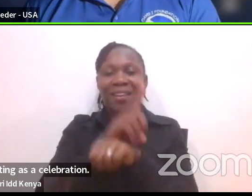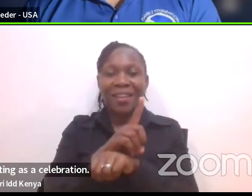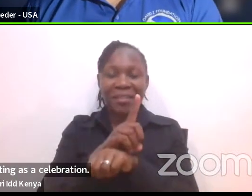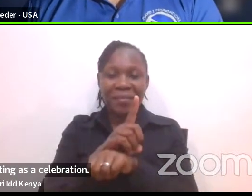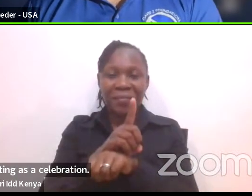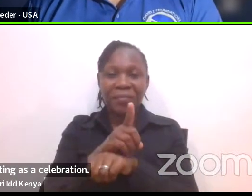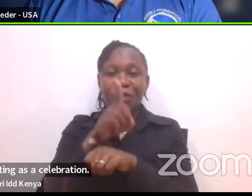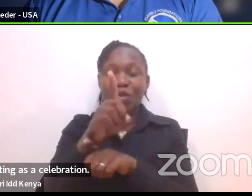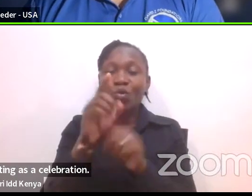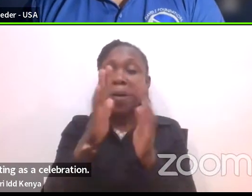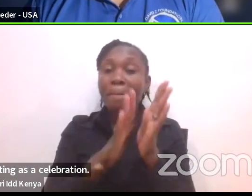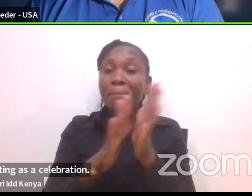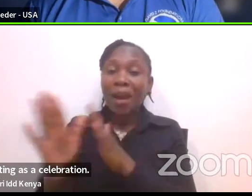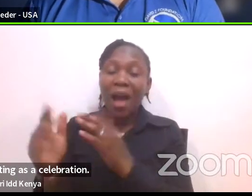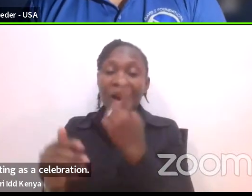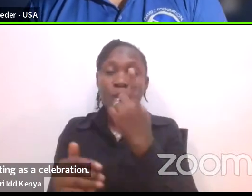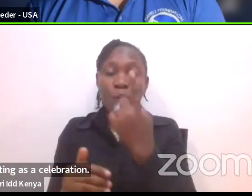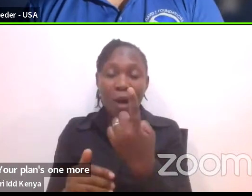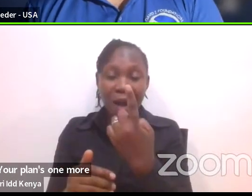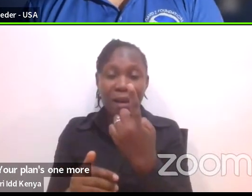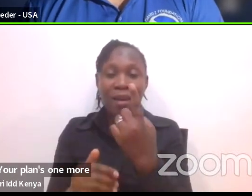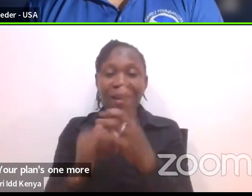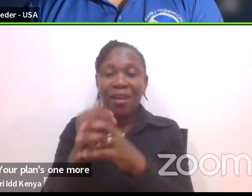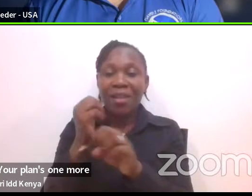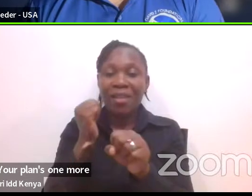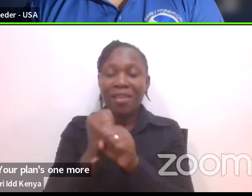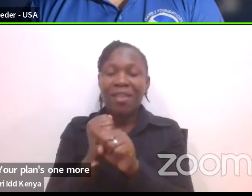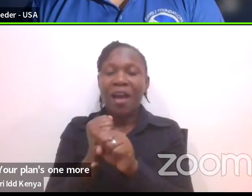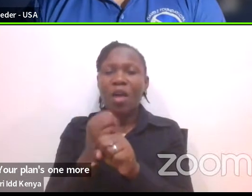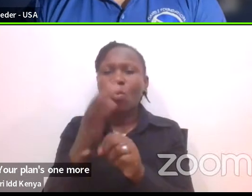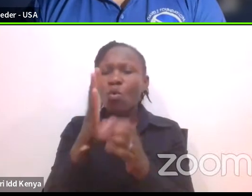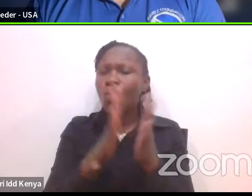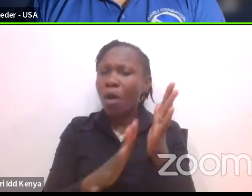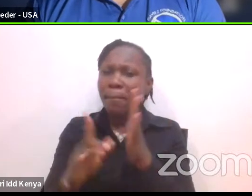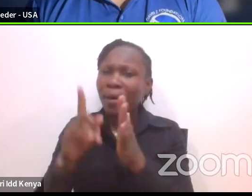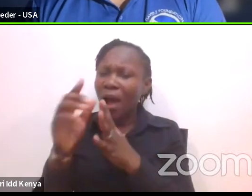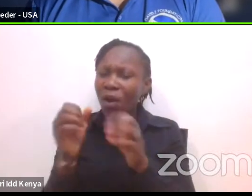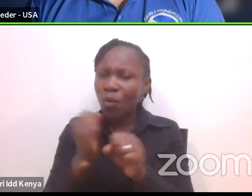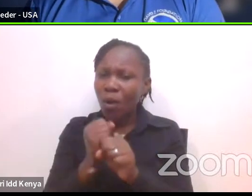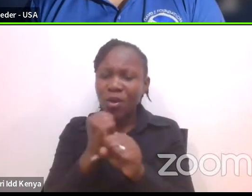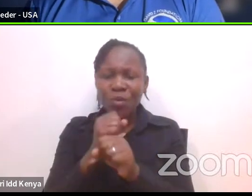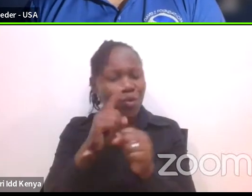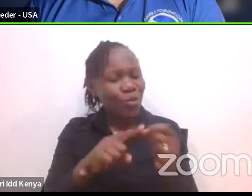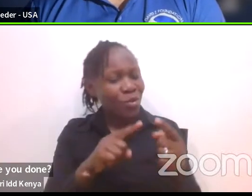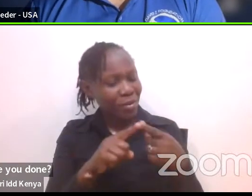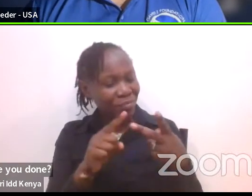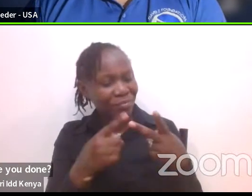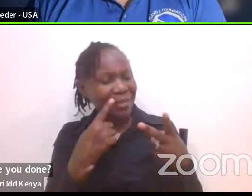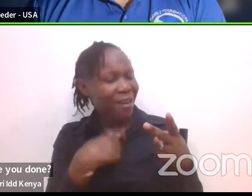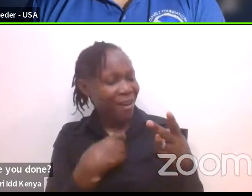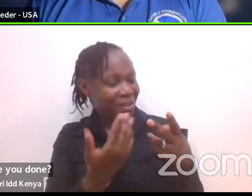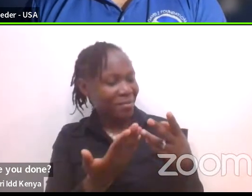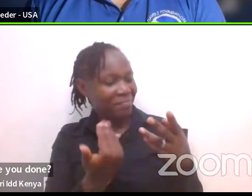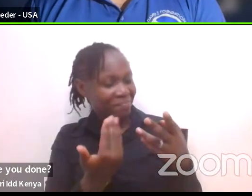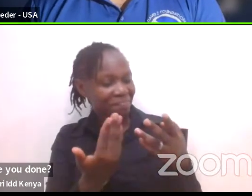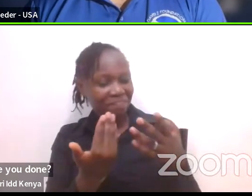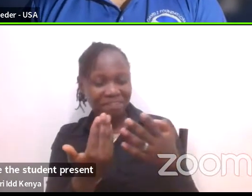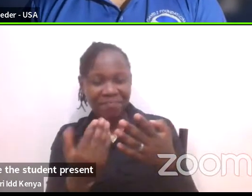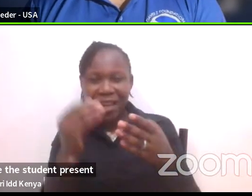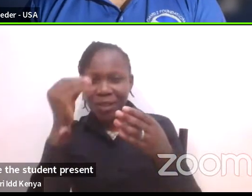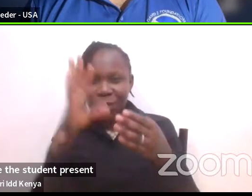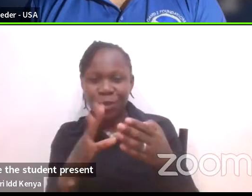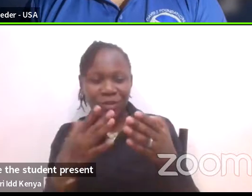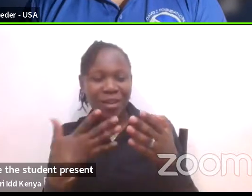plan's one more year old. How exciting! What have you done? Tell us about it. And then we have the student present it.